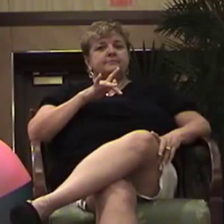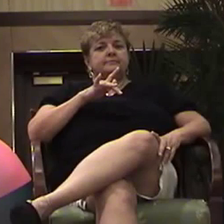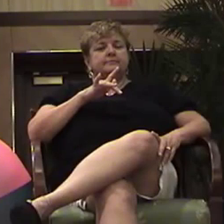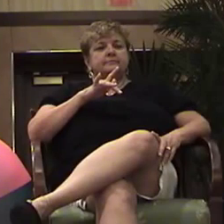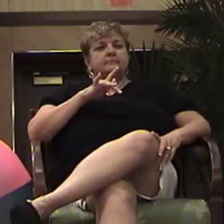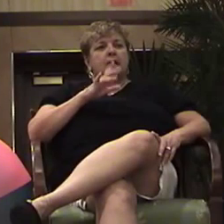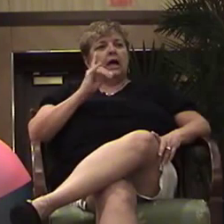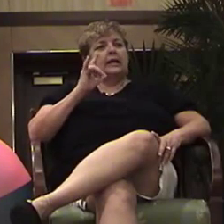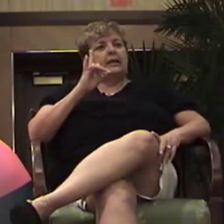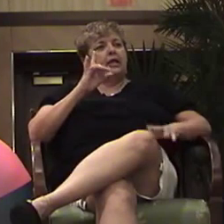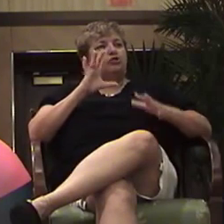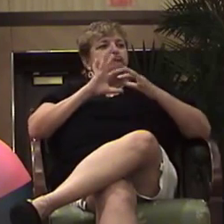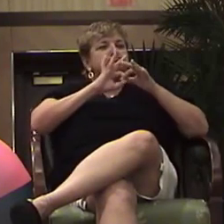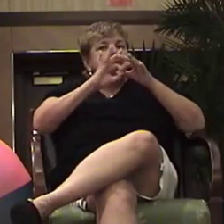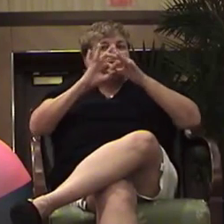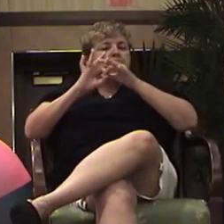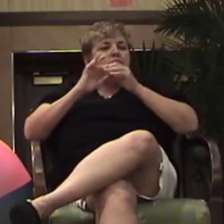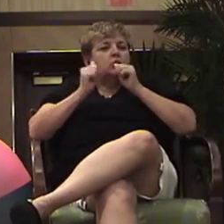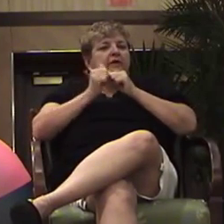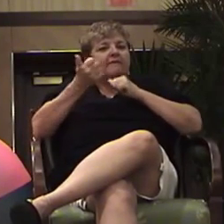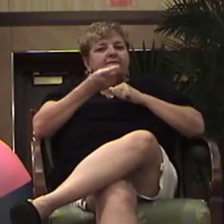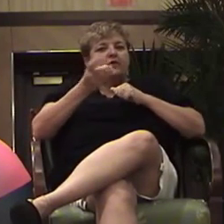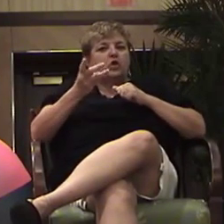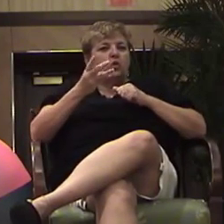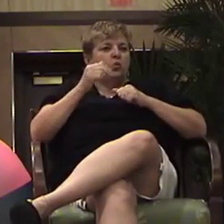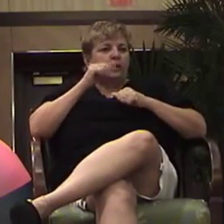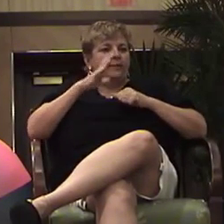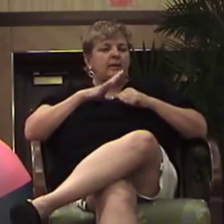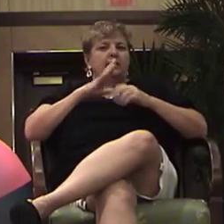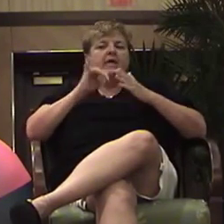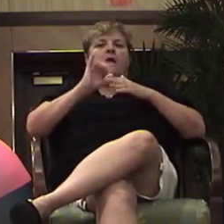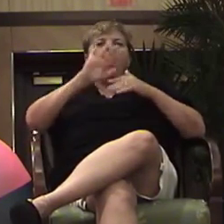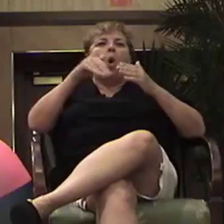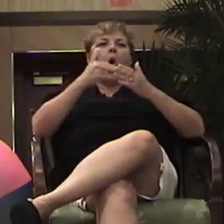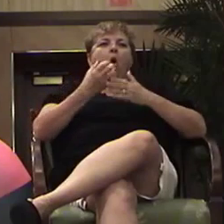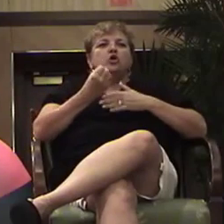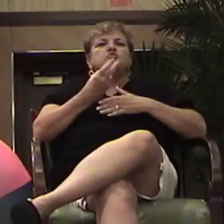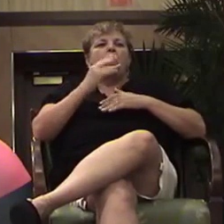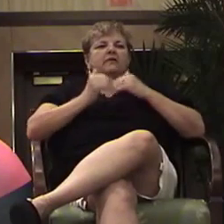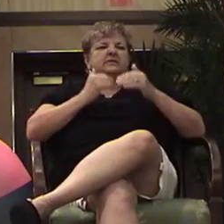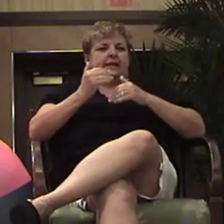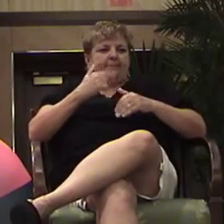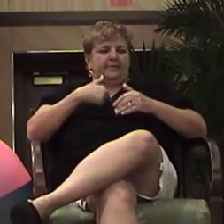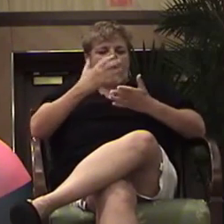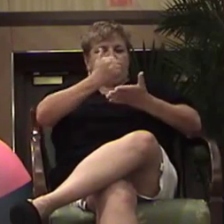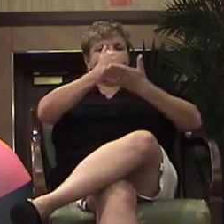of them, and they all 12-stepped me. I had 6 sponsors.